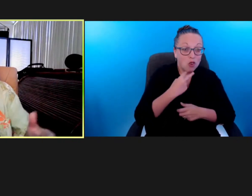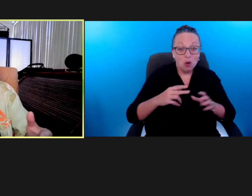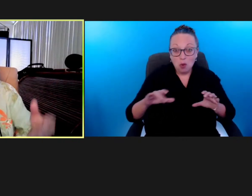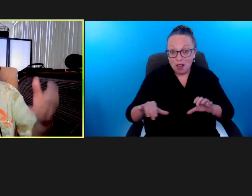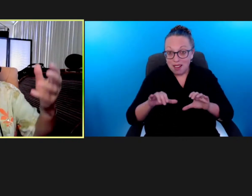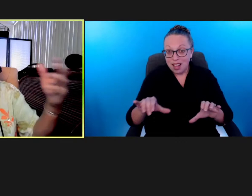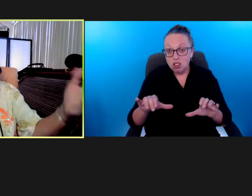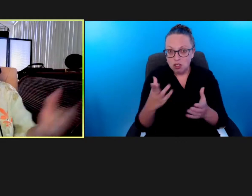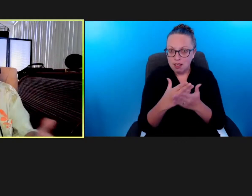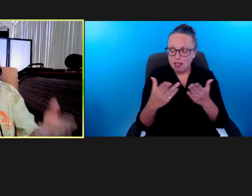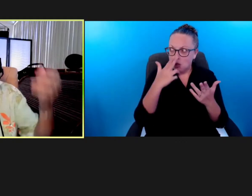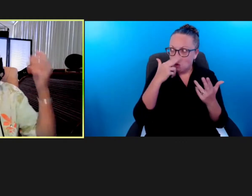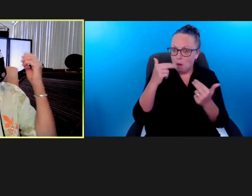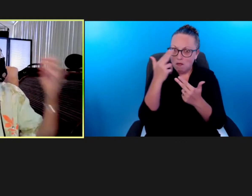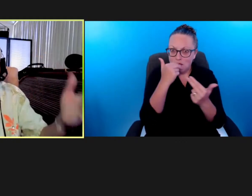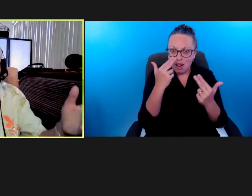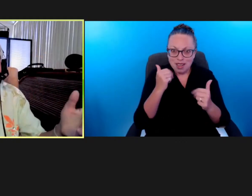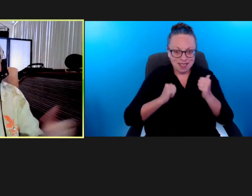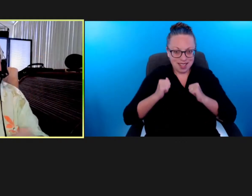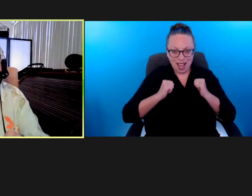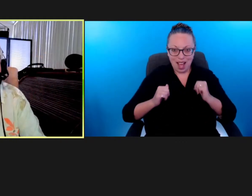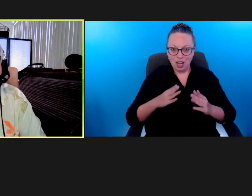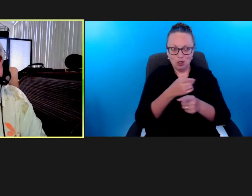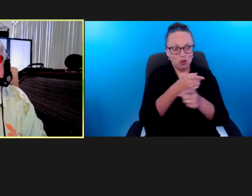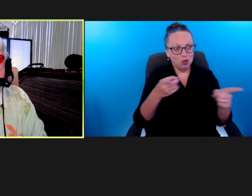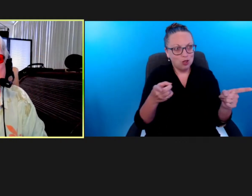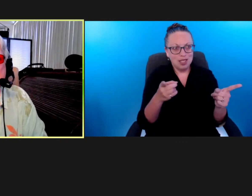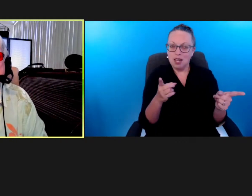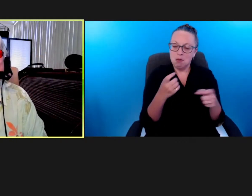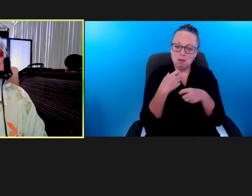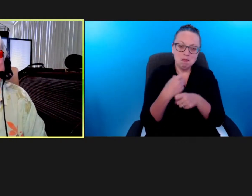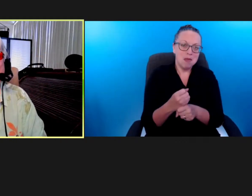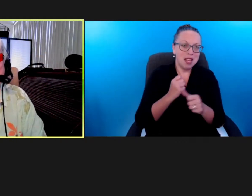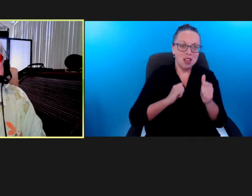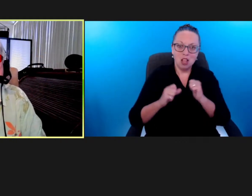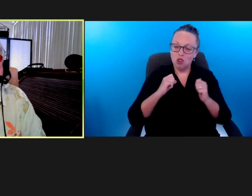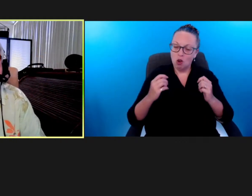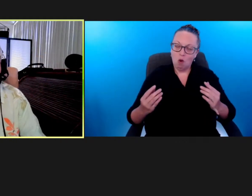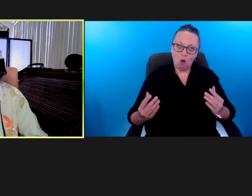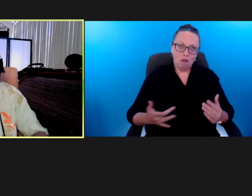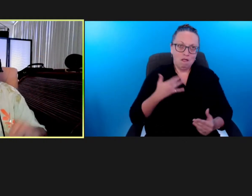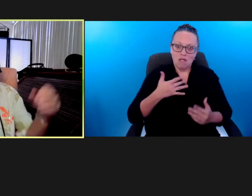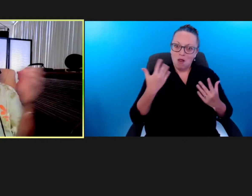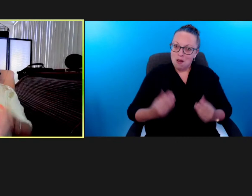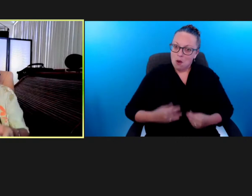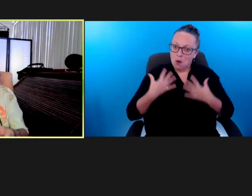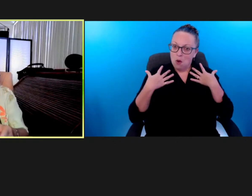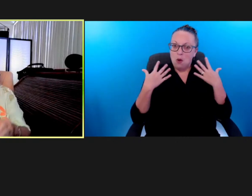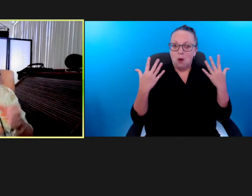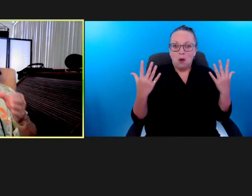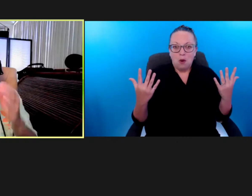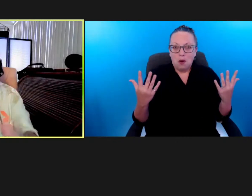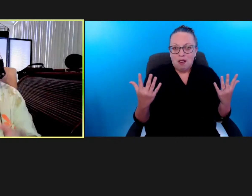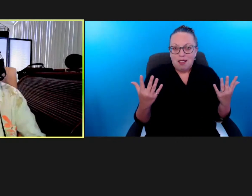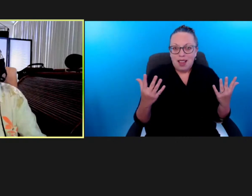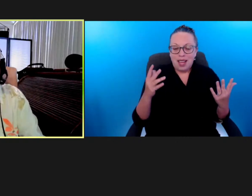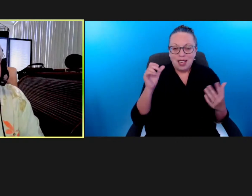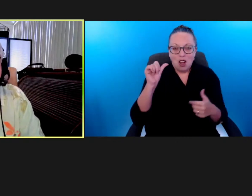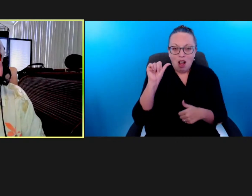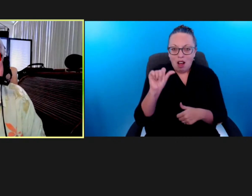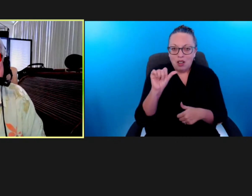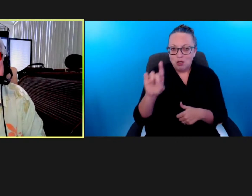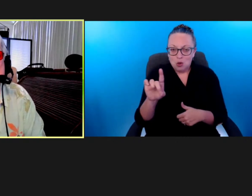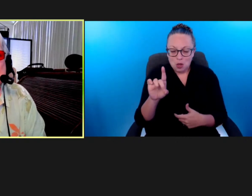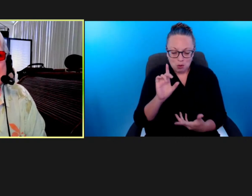that were funny, the actor's craft that made the show come alive. Audio description had filled the empty breach where sight